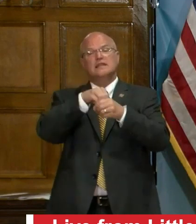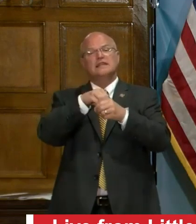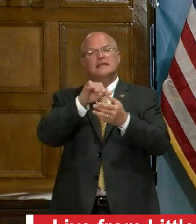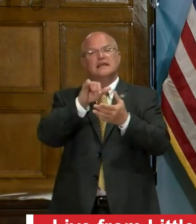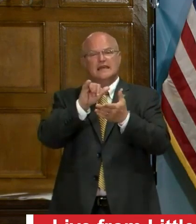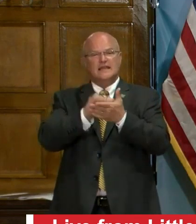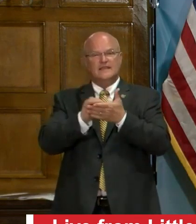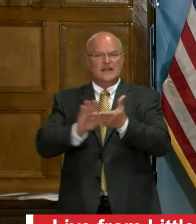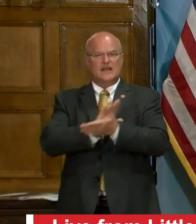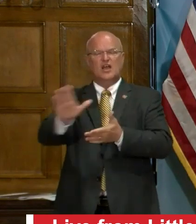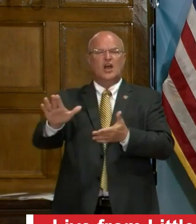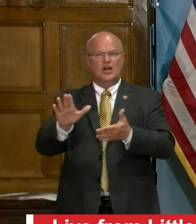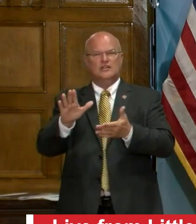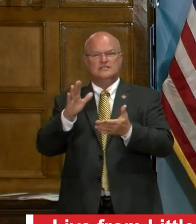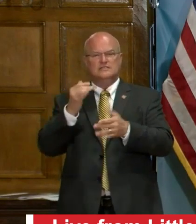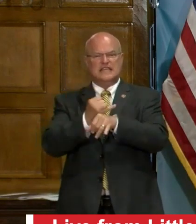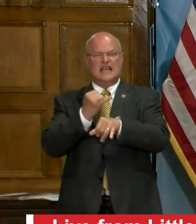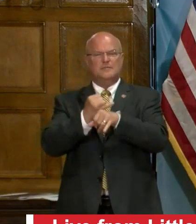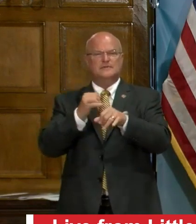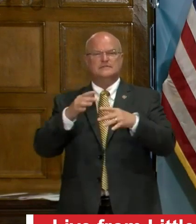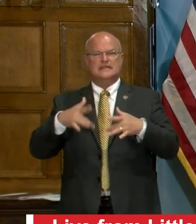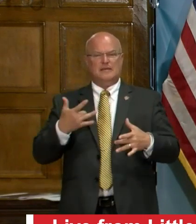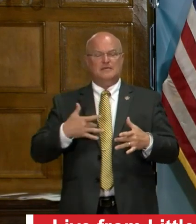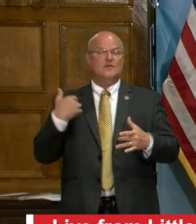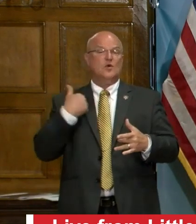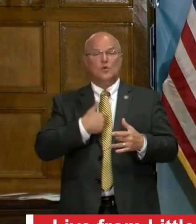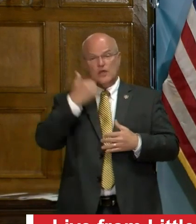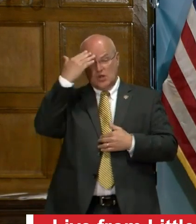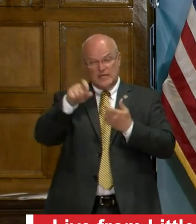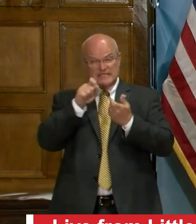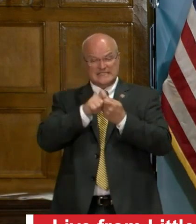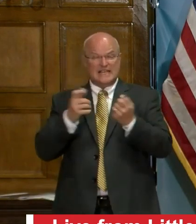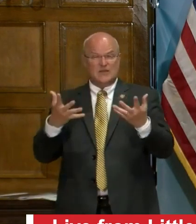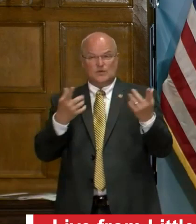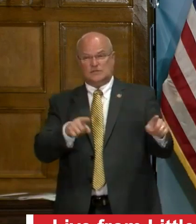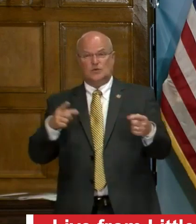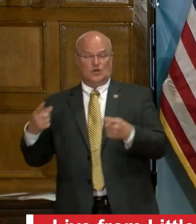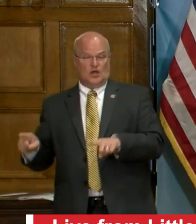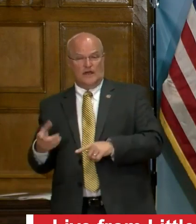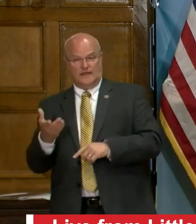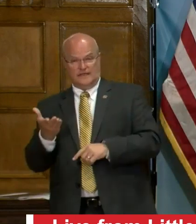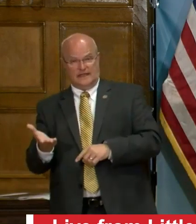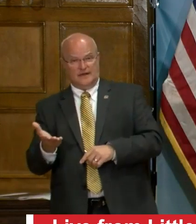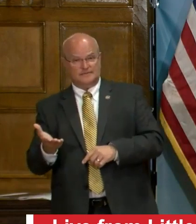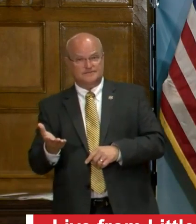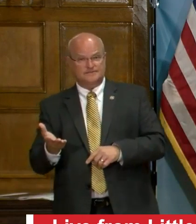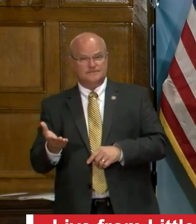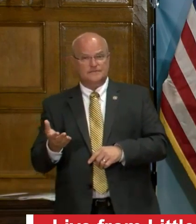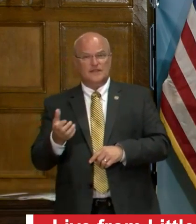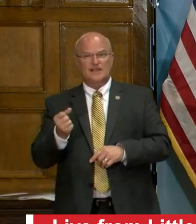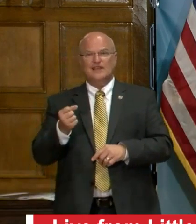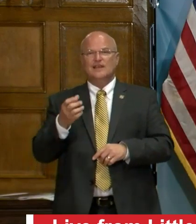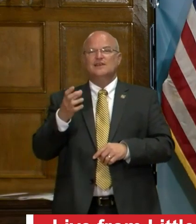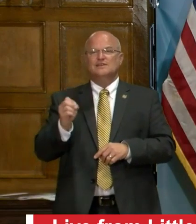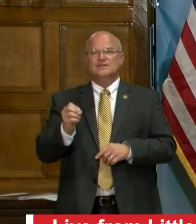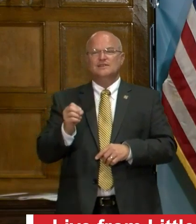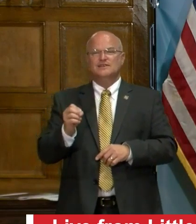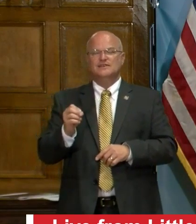the college campus atmosphere, so we know exactly what is going on there. And